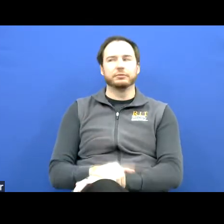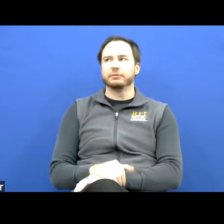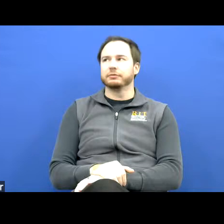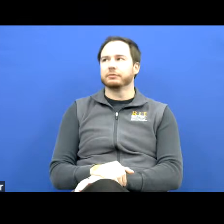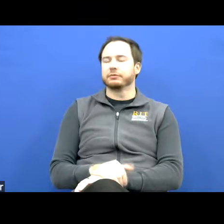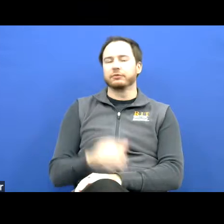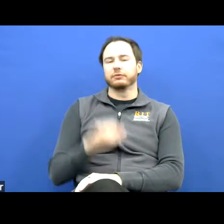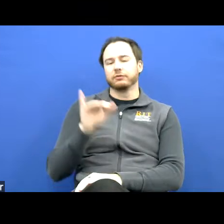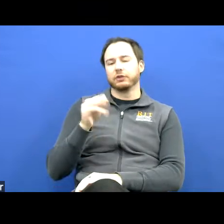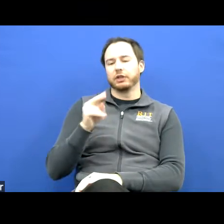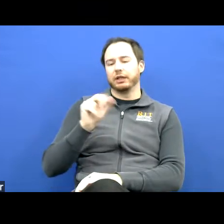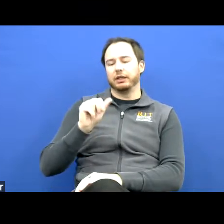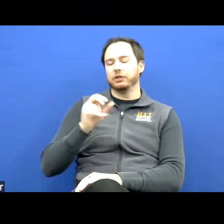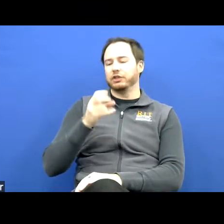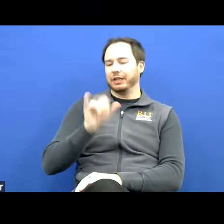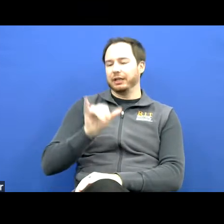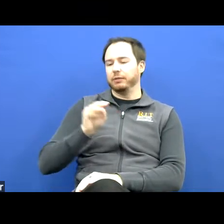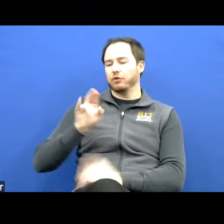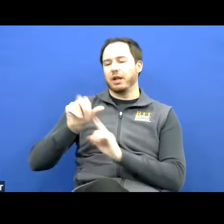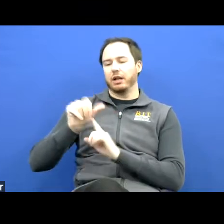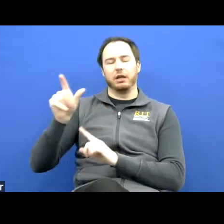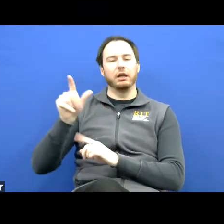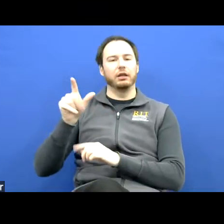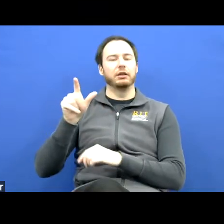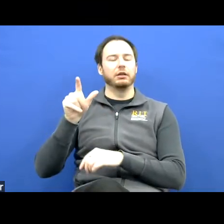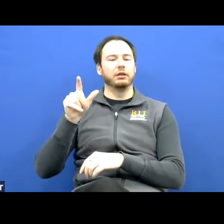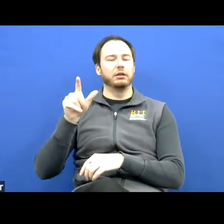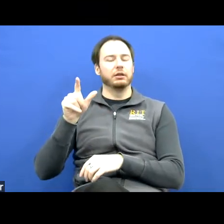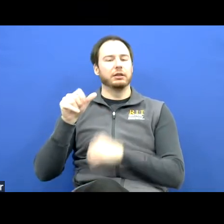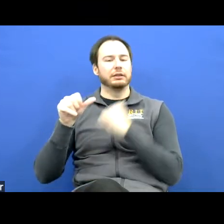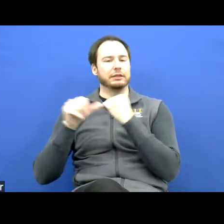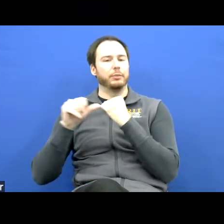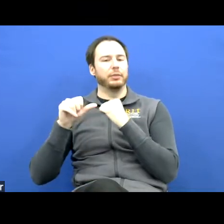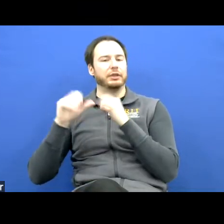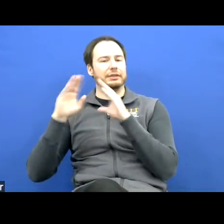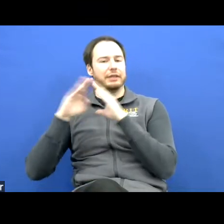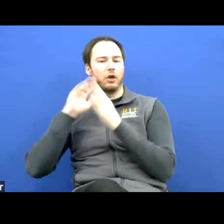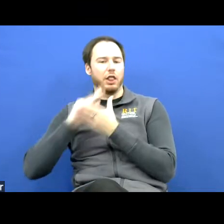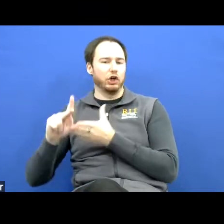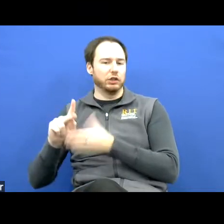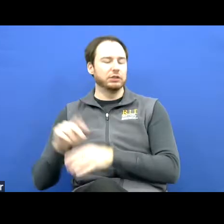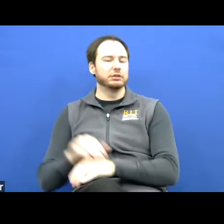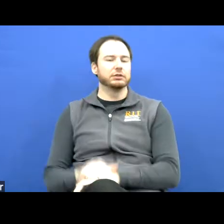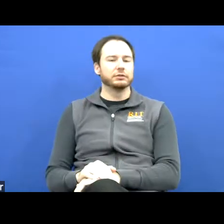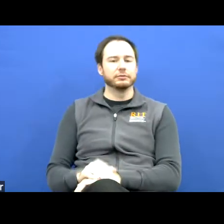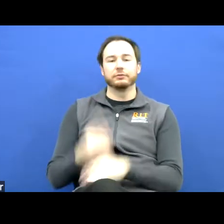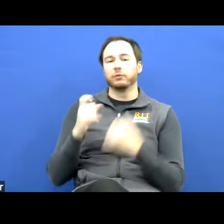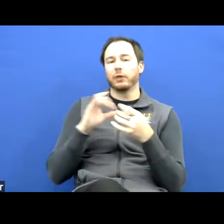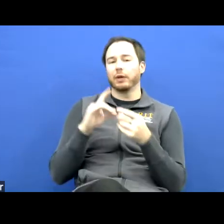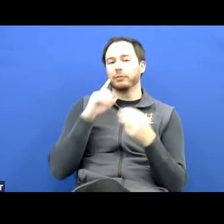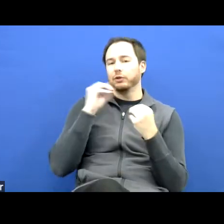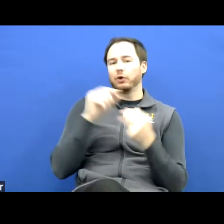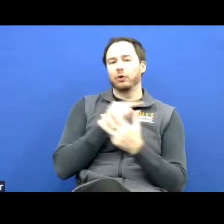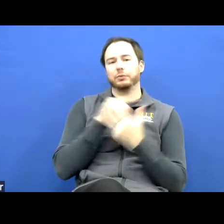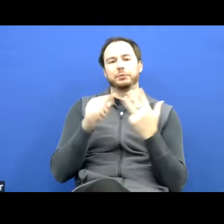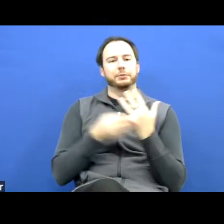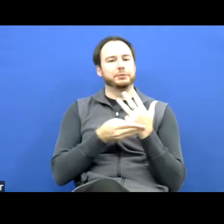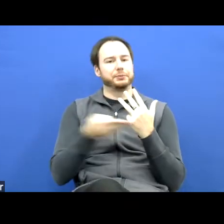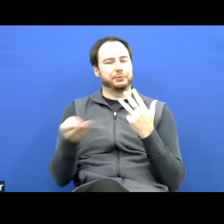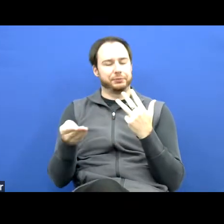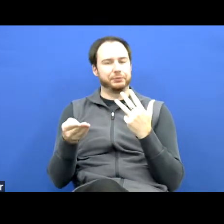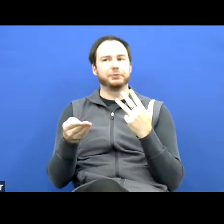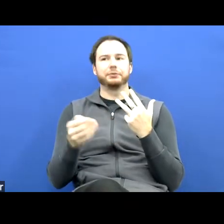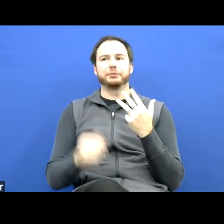Jenny Miranda, Deputy Town Clerk. Any other questions or comments? Hearing and seeing none, please call the roll.